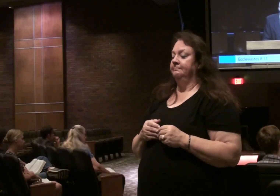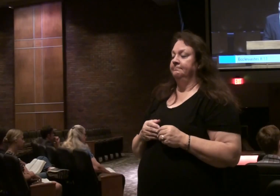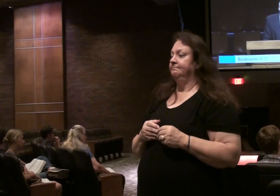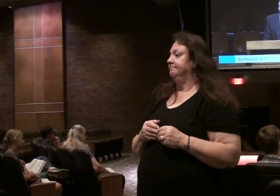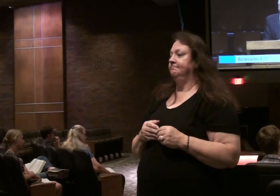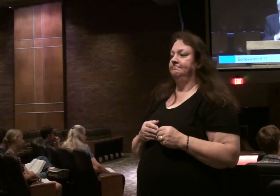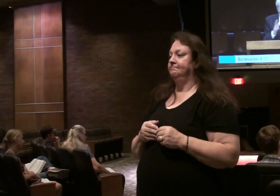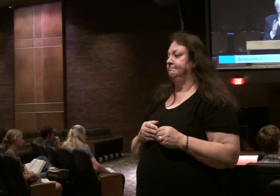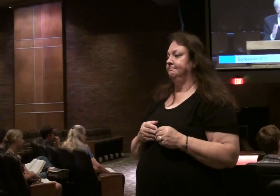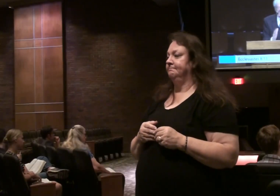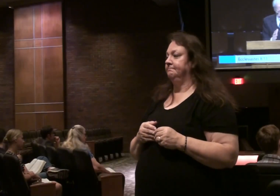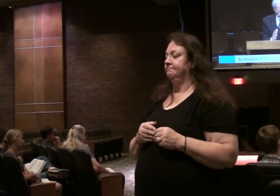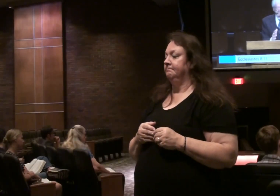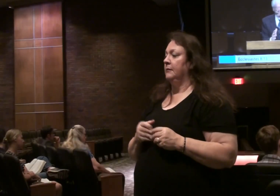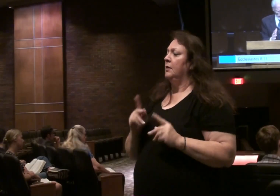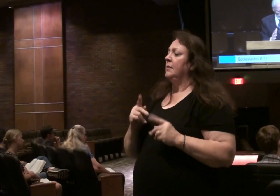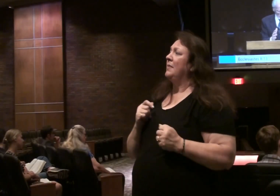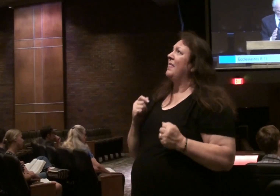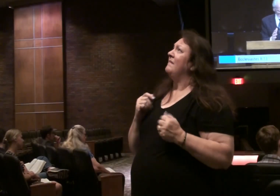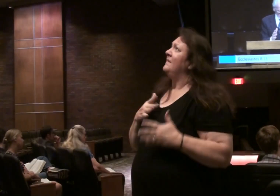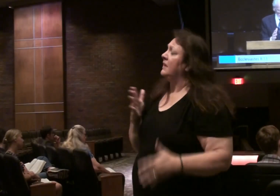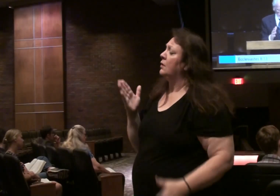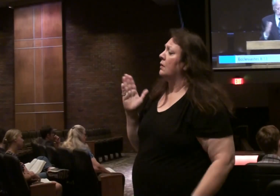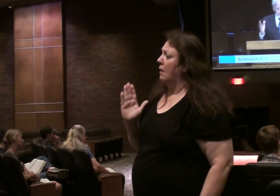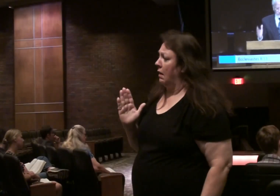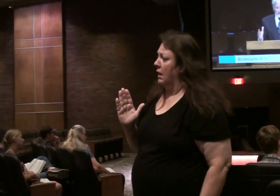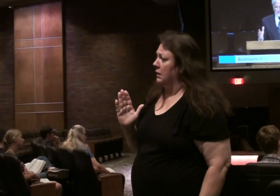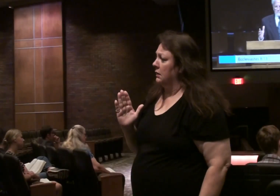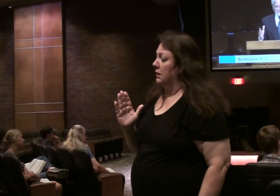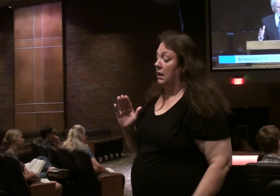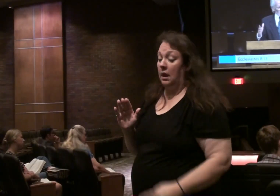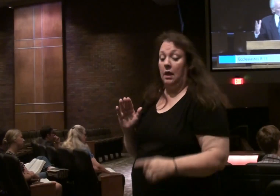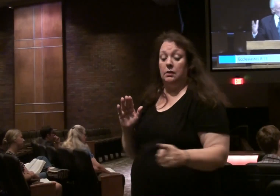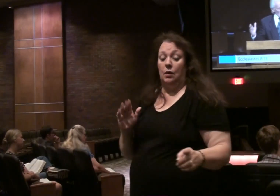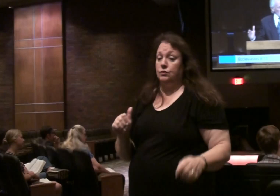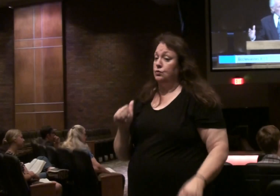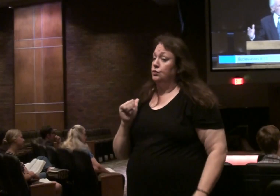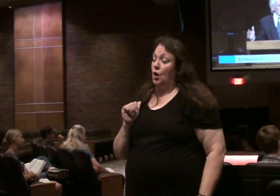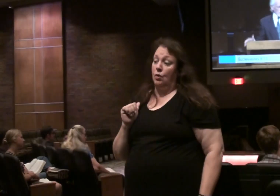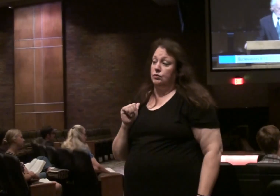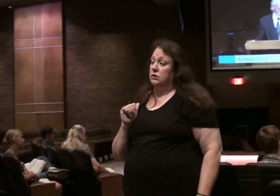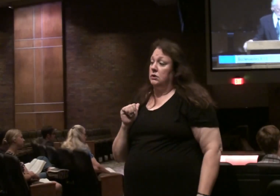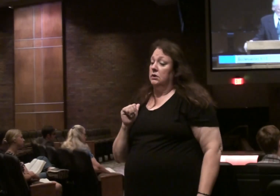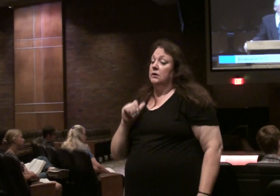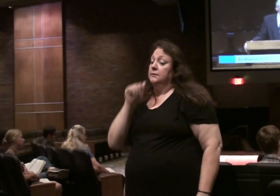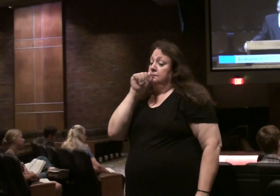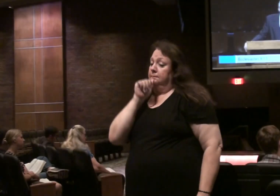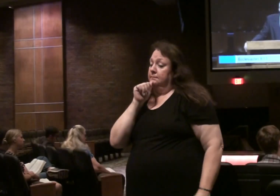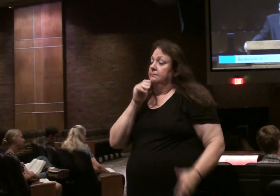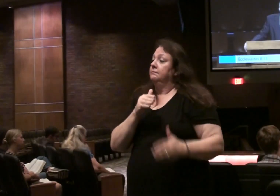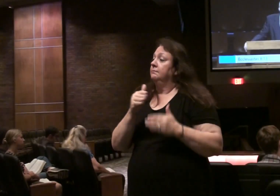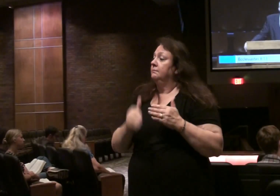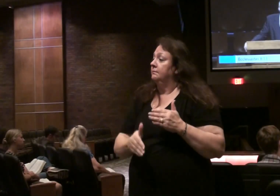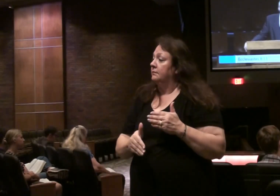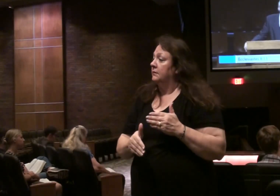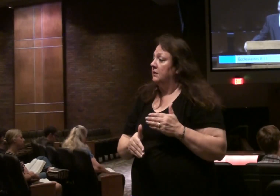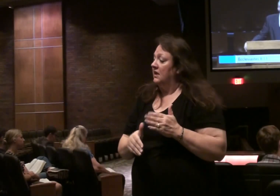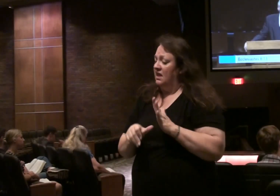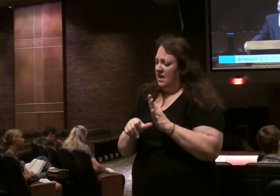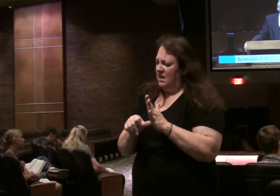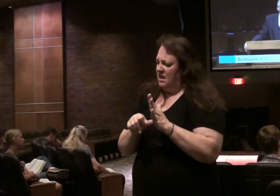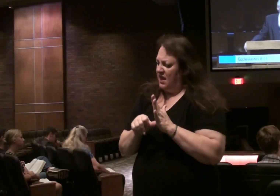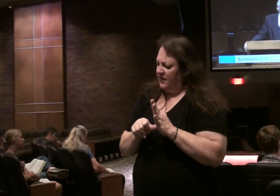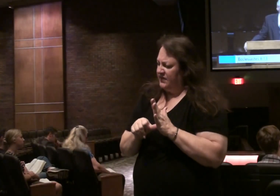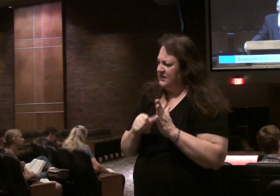That's not what he's talking about. He's talking about those who fear God, those who don't. Those who don't will pay the consequences. You'll note here the